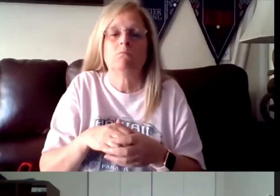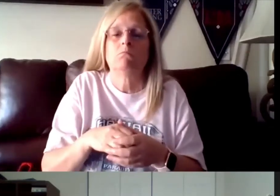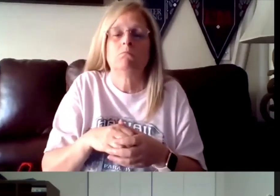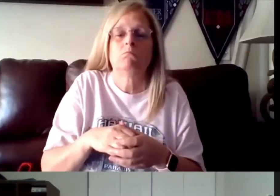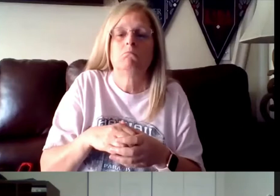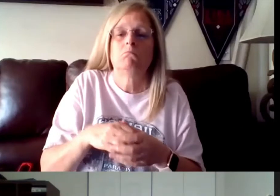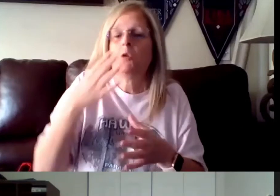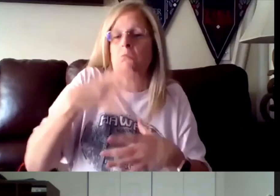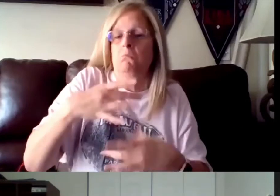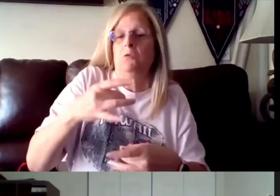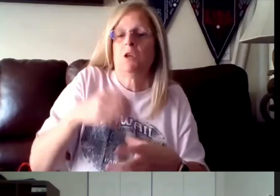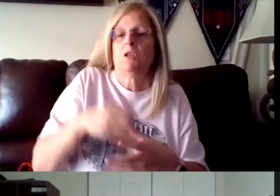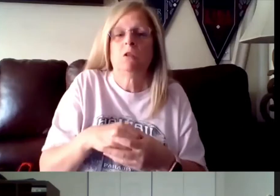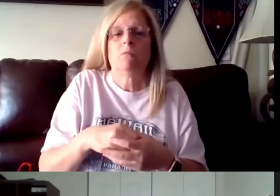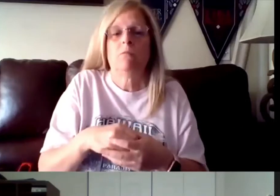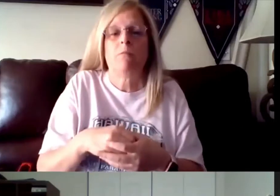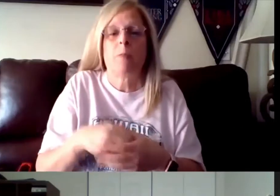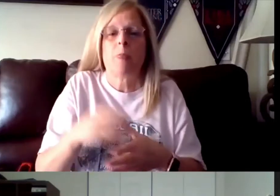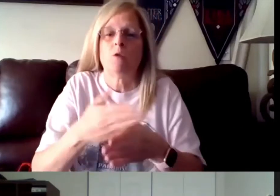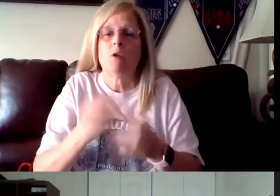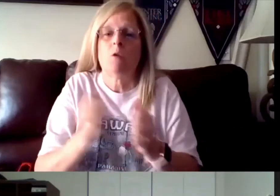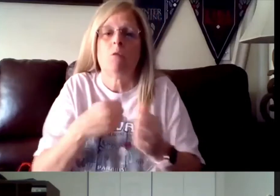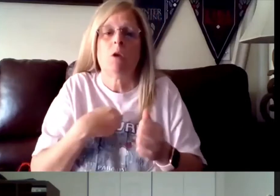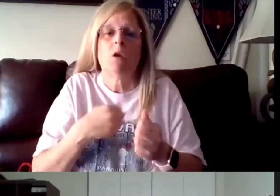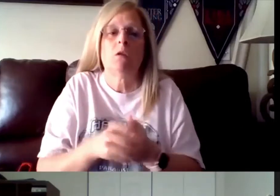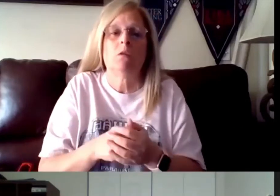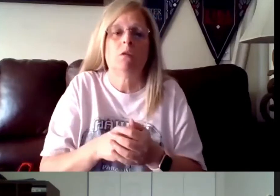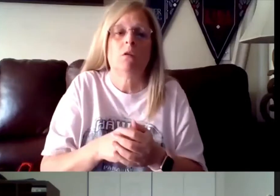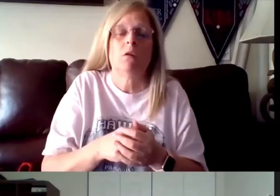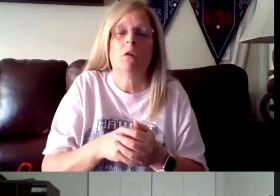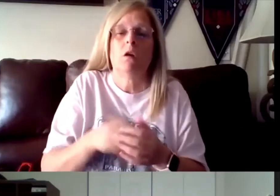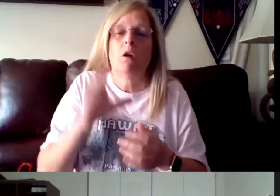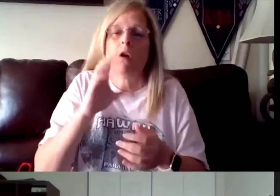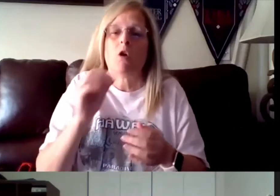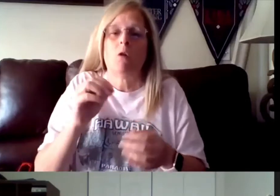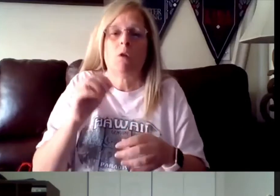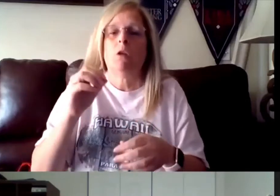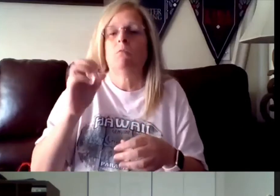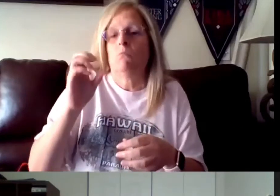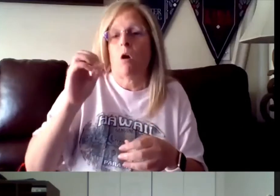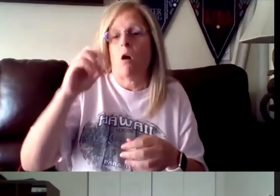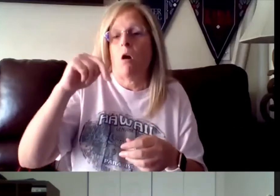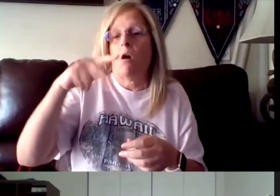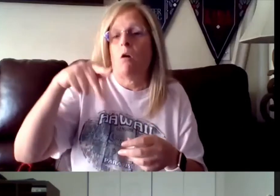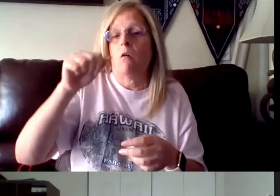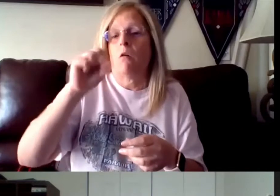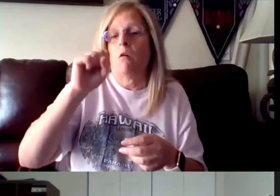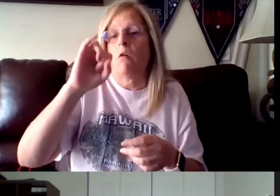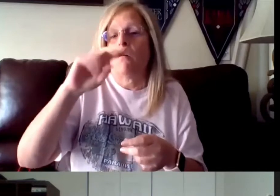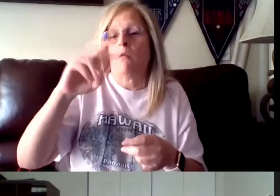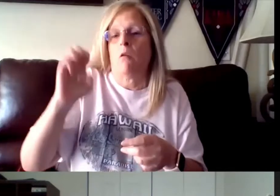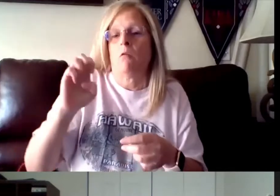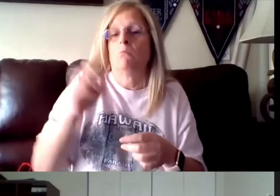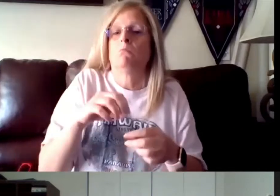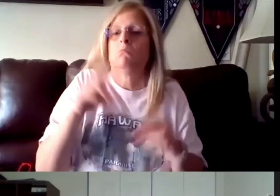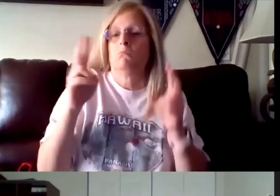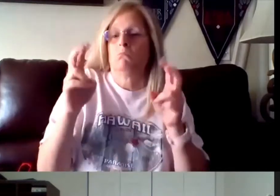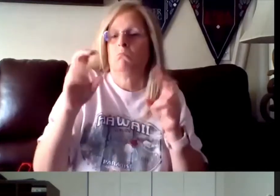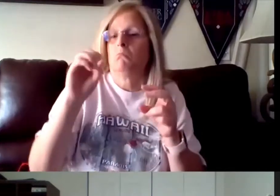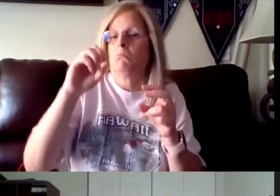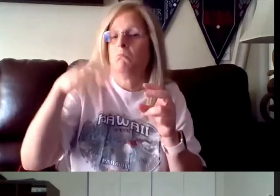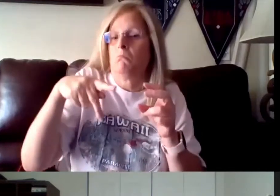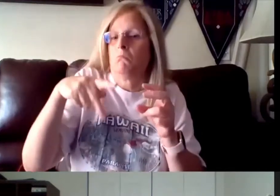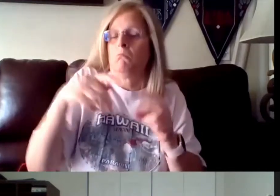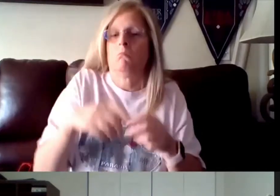him, and he shared it with me. And it was a company called Onpassive, which we're in now. And when he explained it to me and Mike and Dan